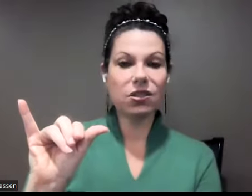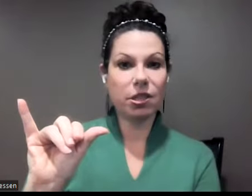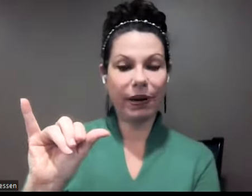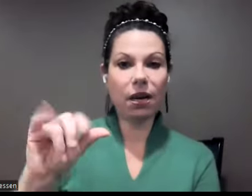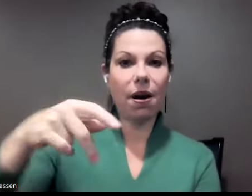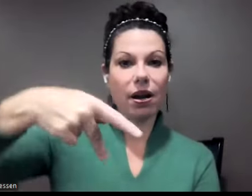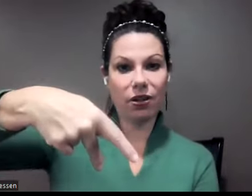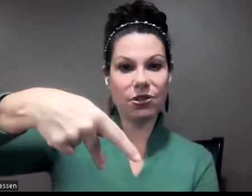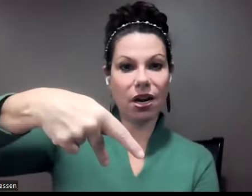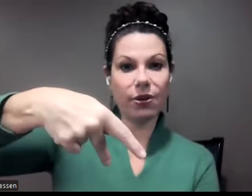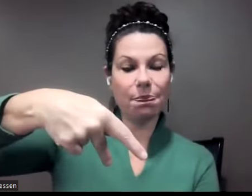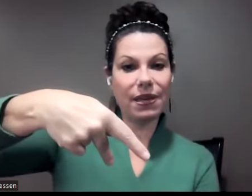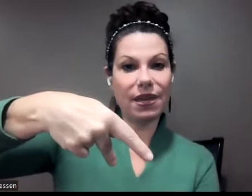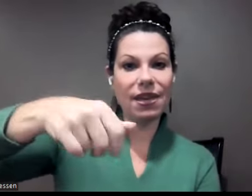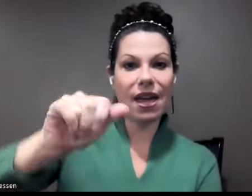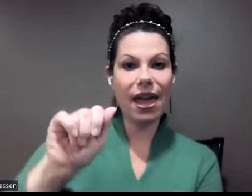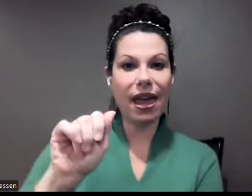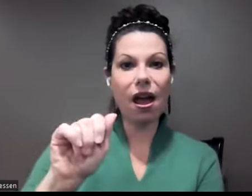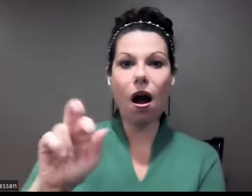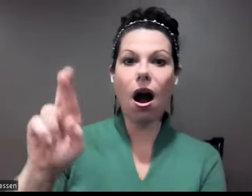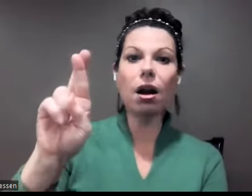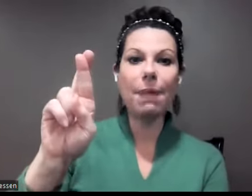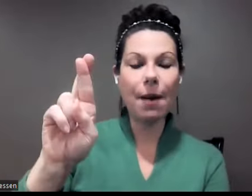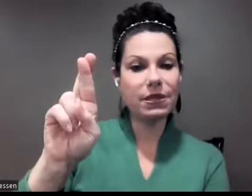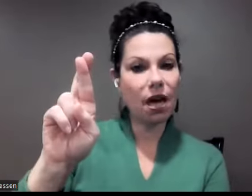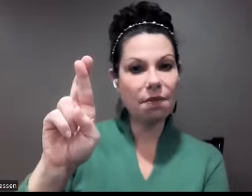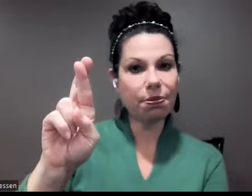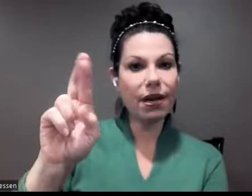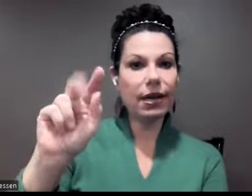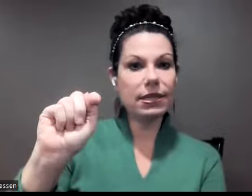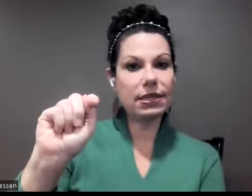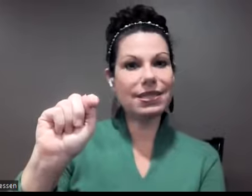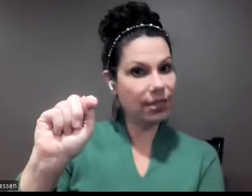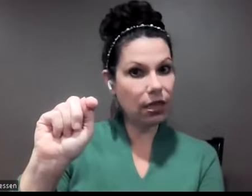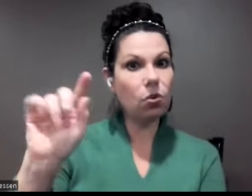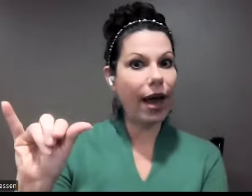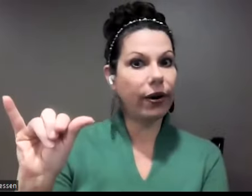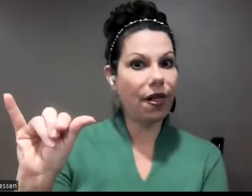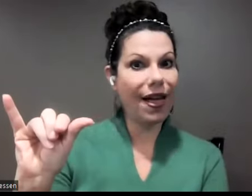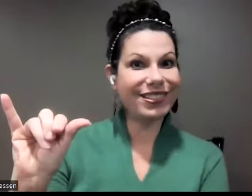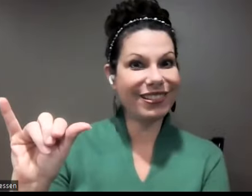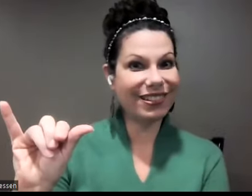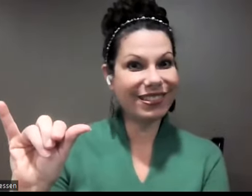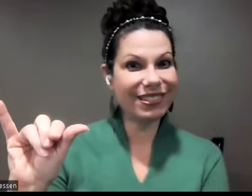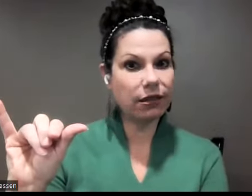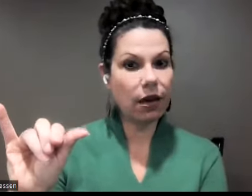Let's break it apart. You started with P-A-R pops up. T-Y are the last 2 letters.